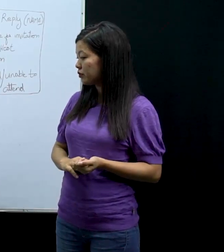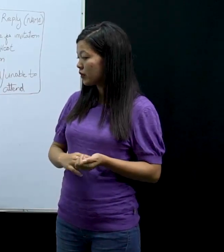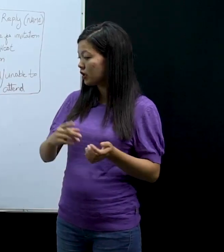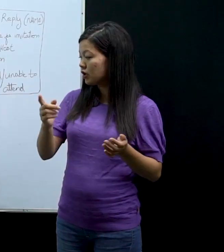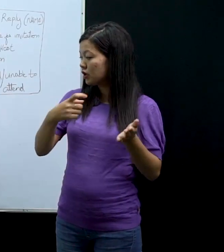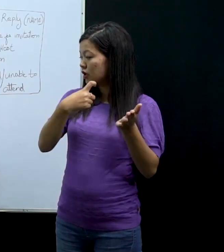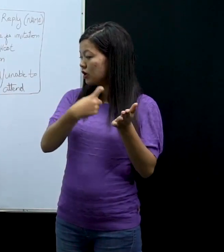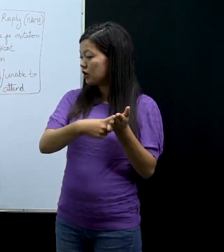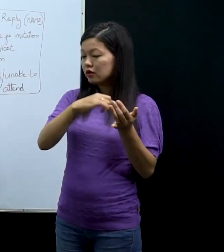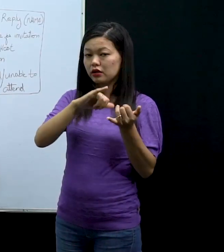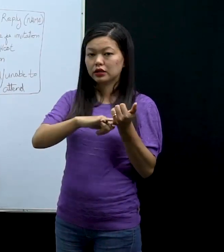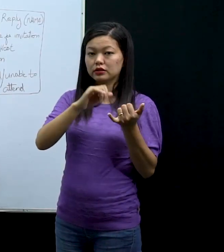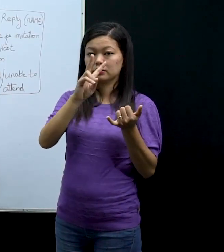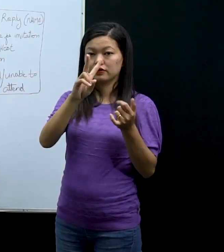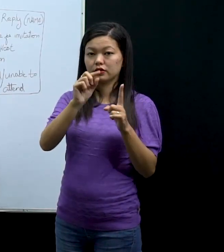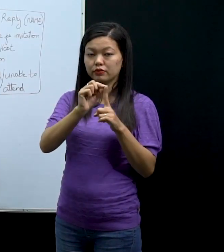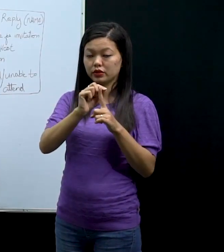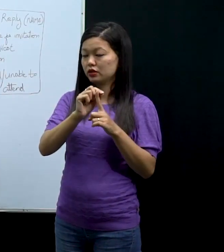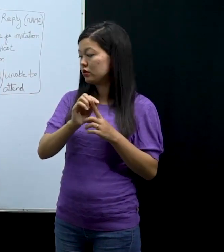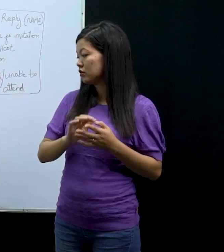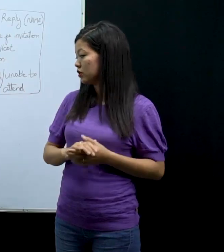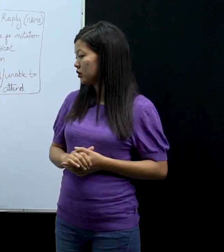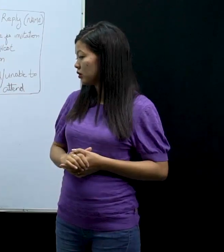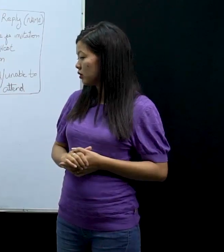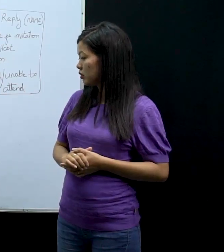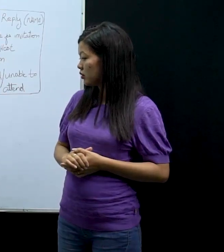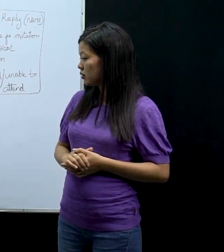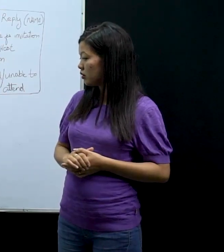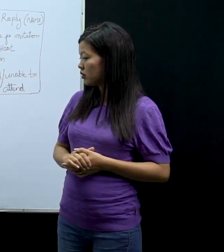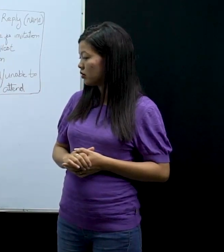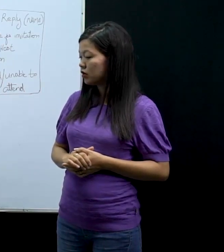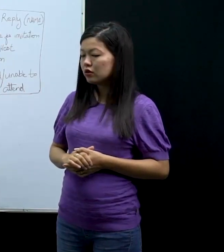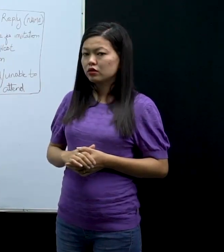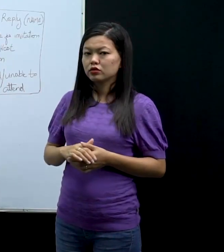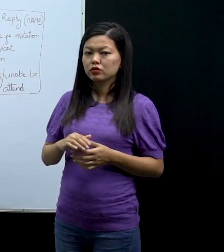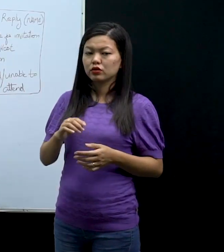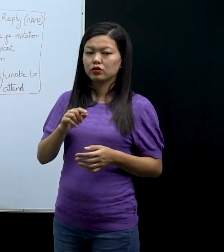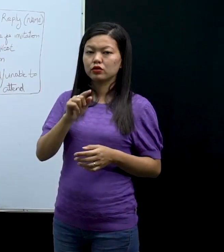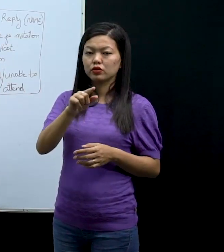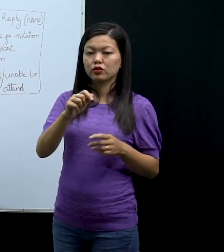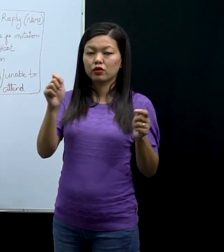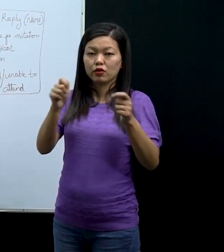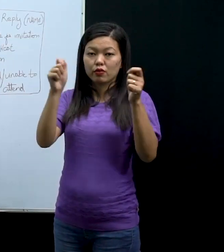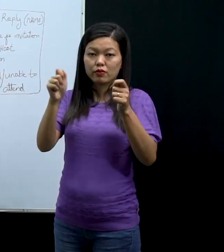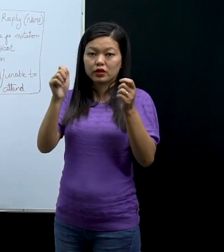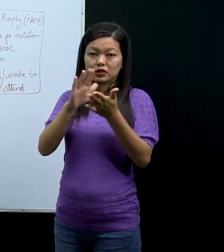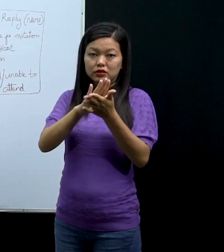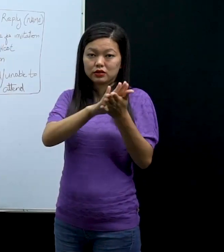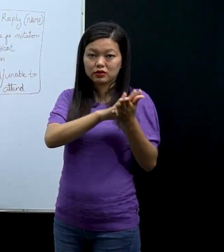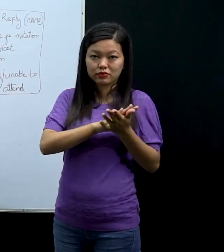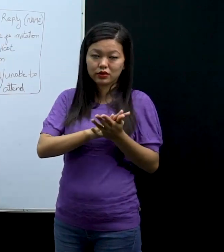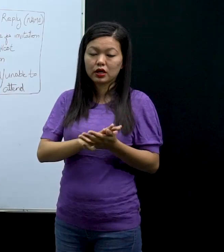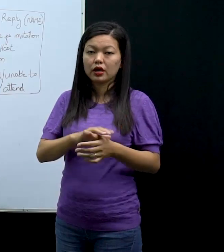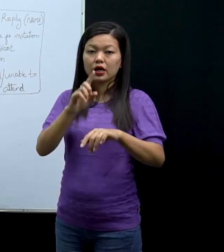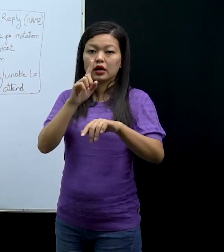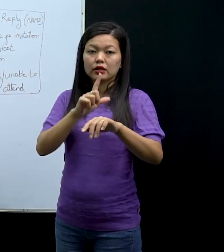that is the reason why you have to give the timing very clearly. Or if you are going to have it for the whole day, you can say 9 to 9.